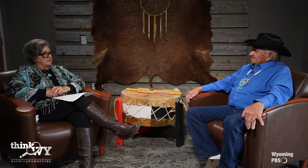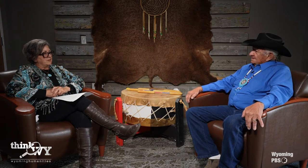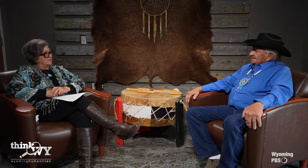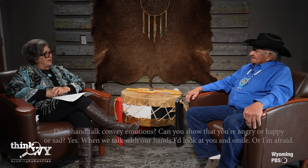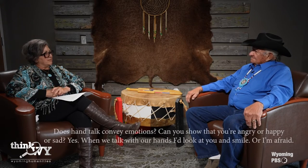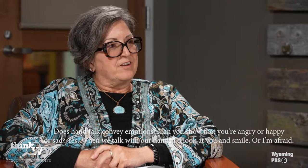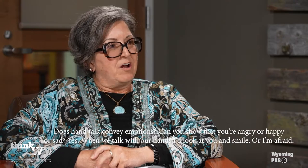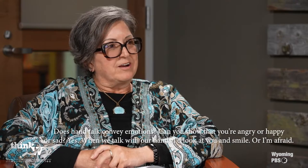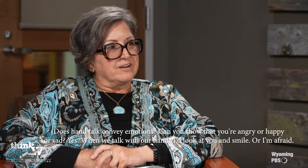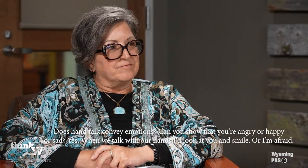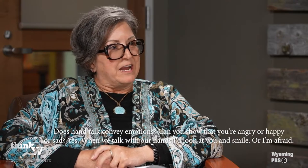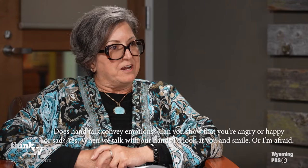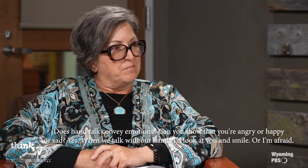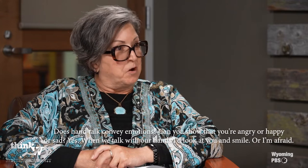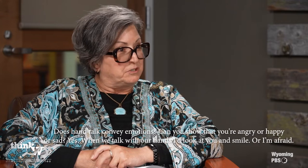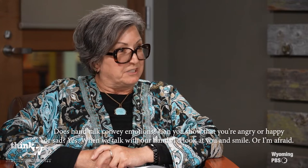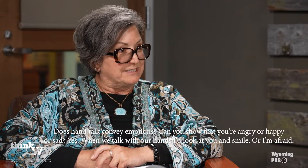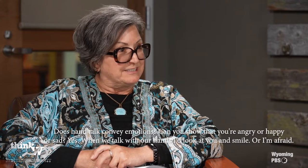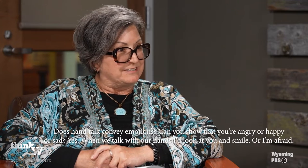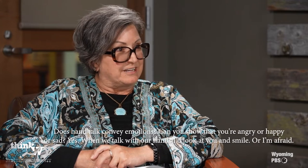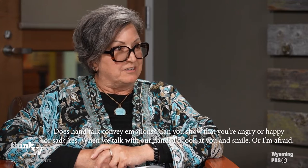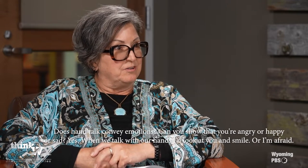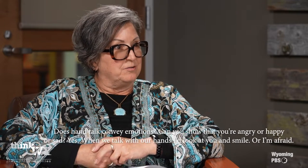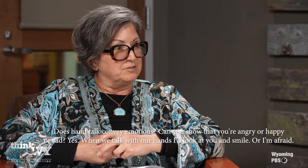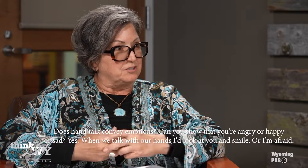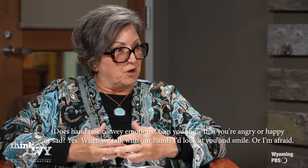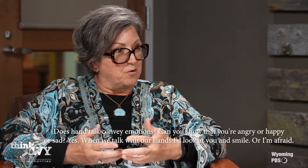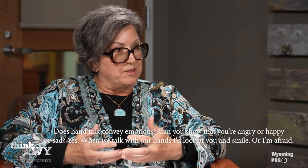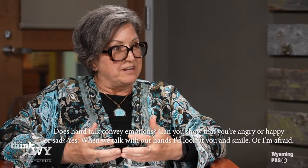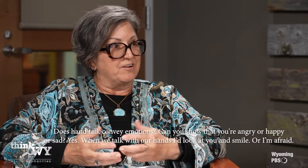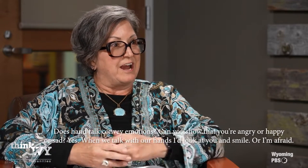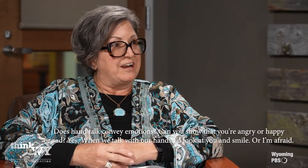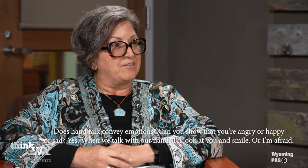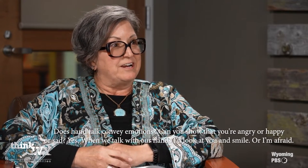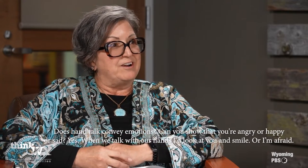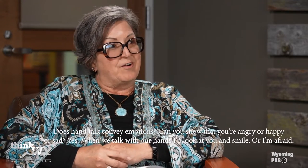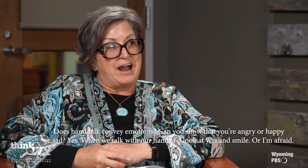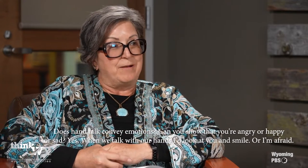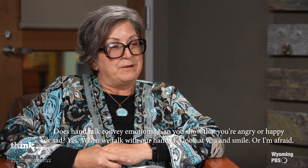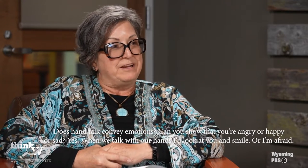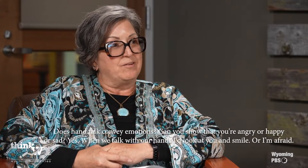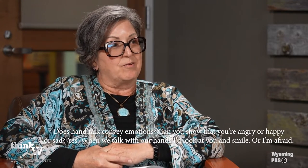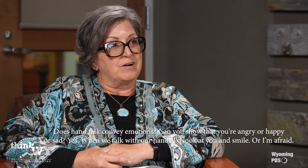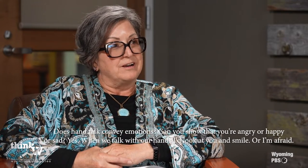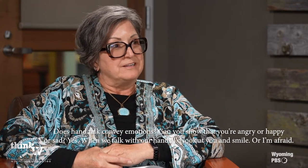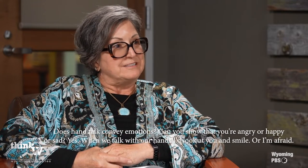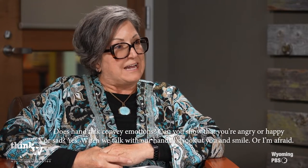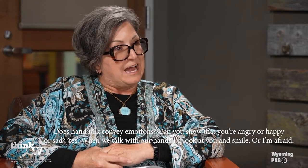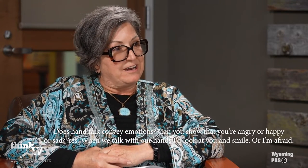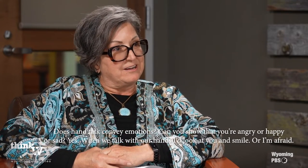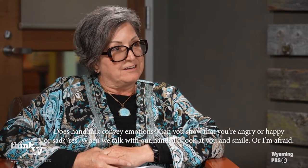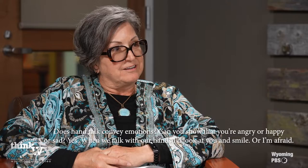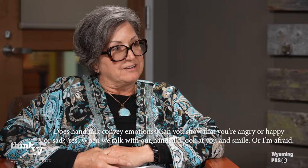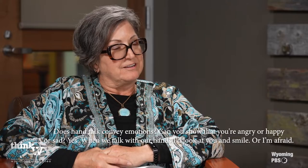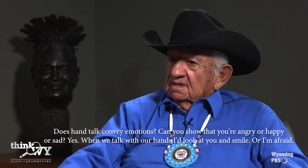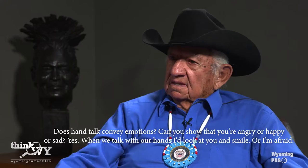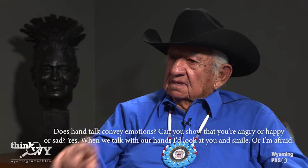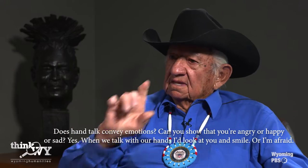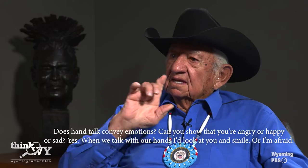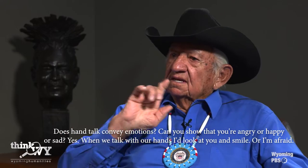Does hand talk convey emotions? Can you show that you're angry or happy or sad?